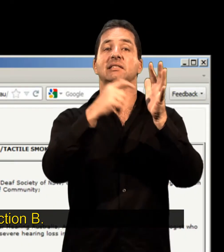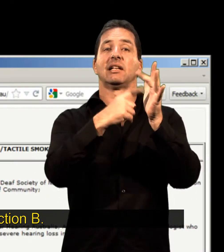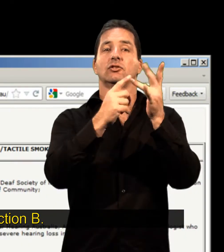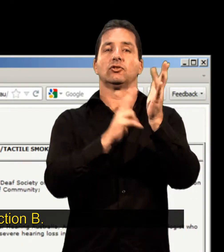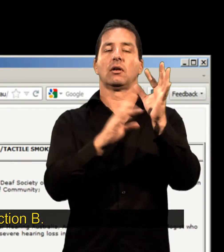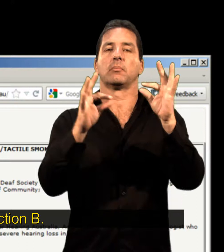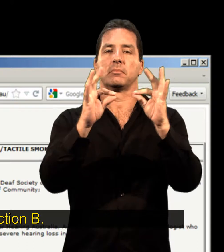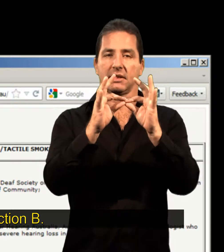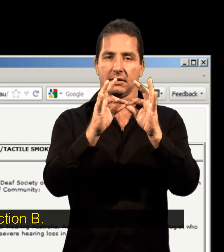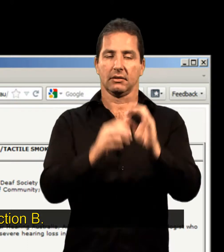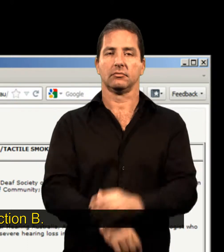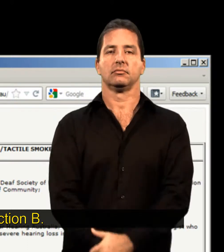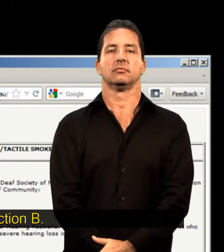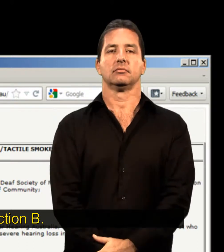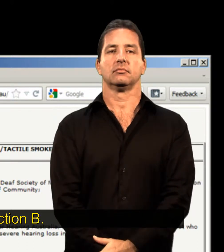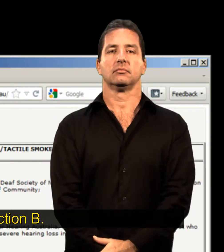Section B.